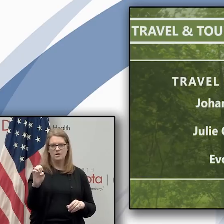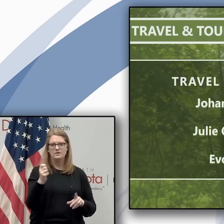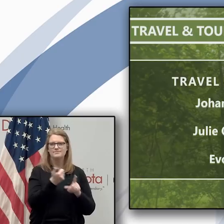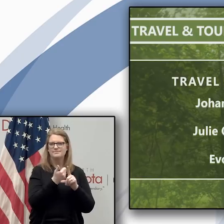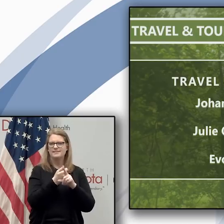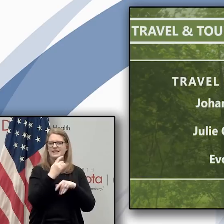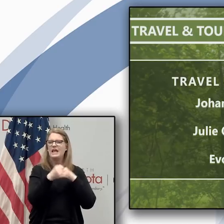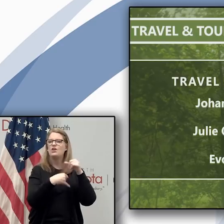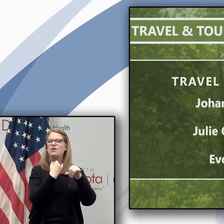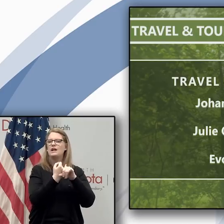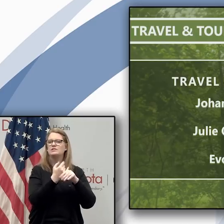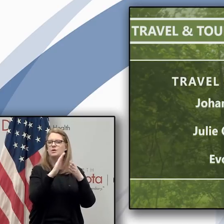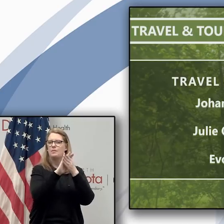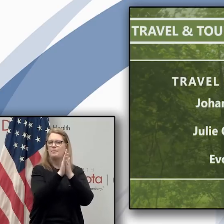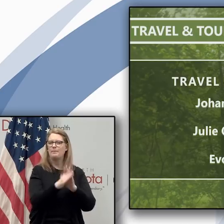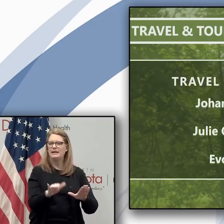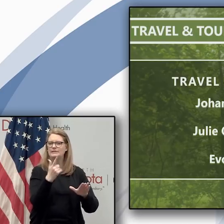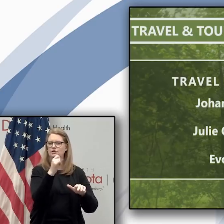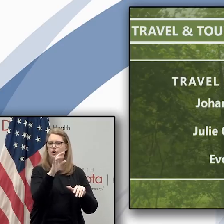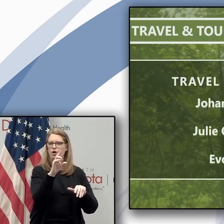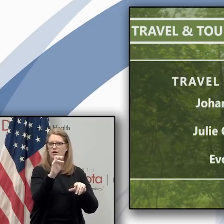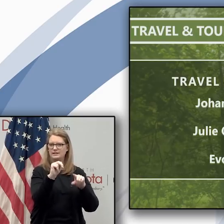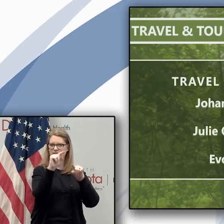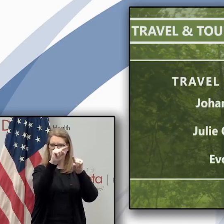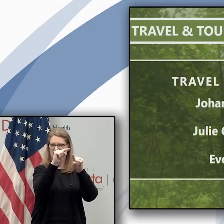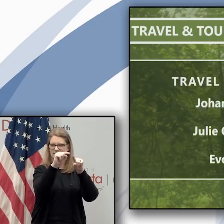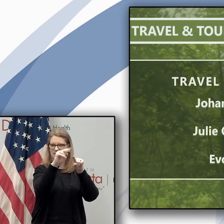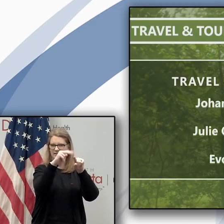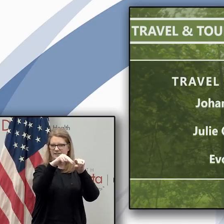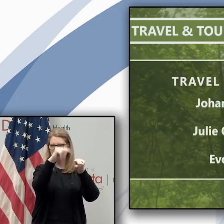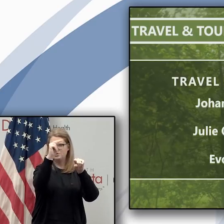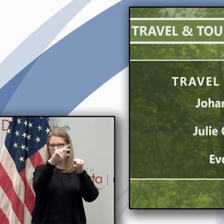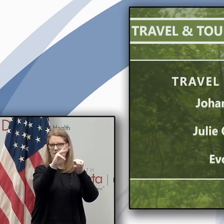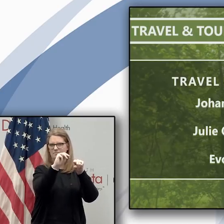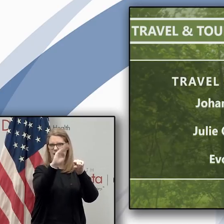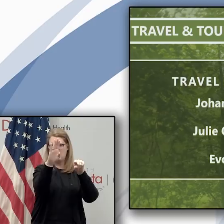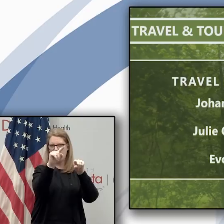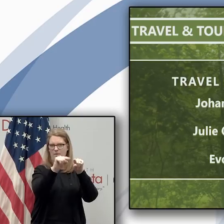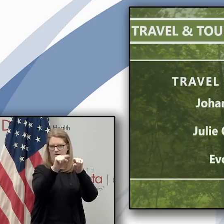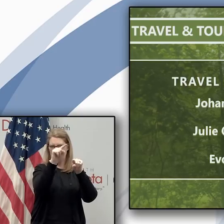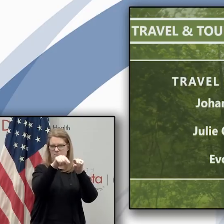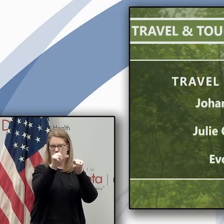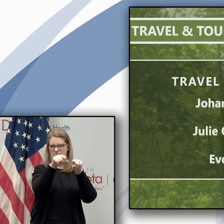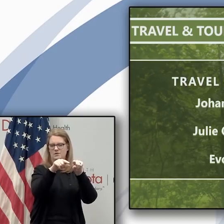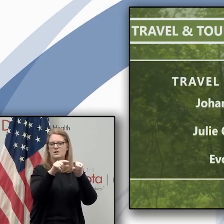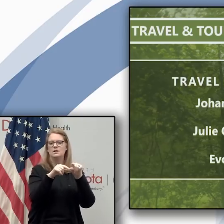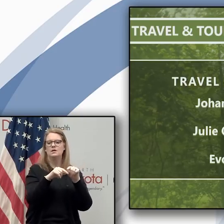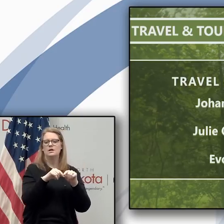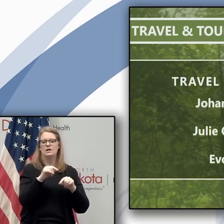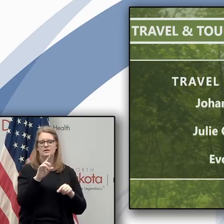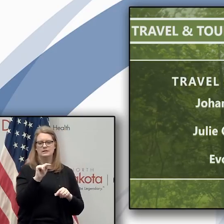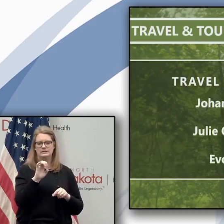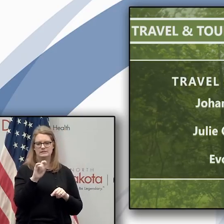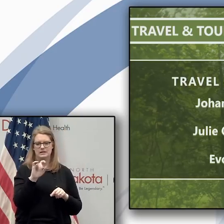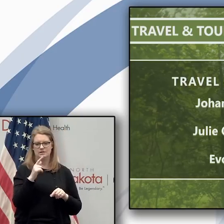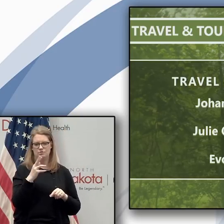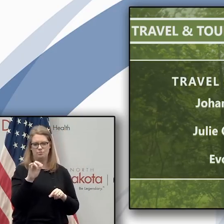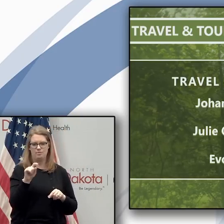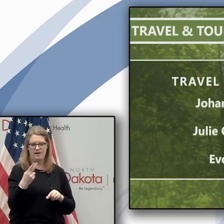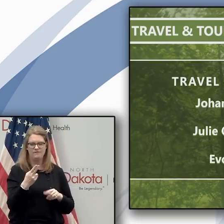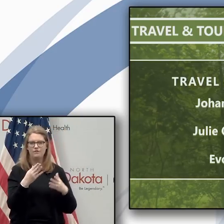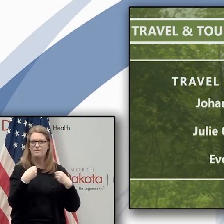Peace Garden up on our border with our neighbor, the North, Manitoba. And the Telegraph Award for